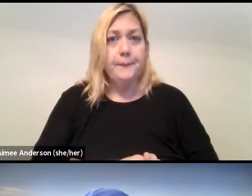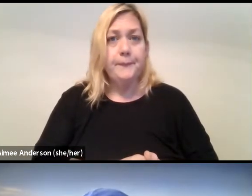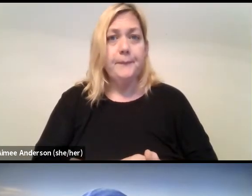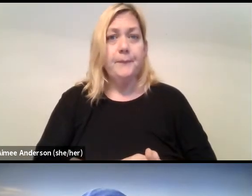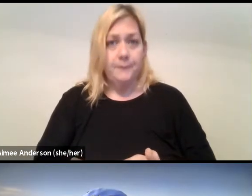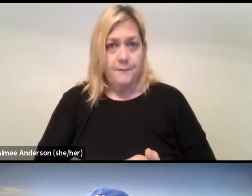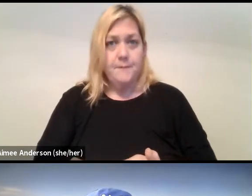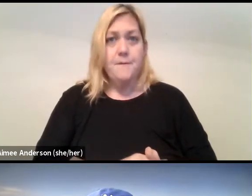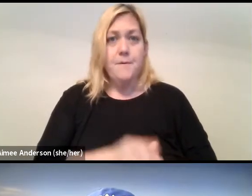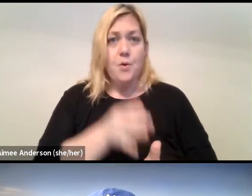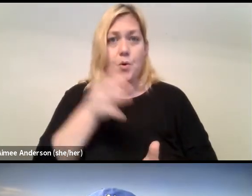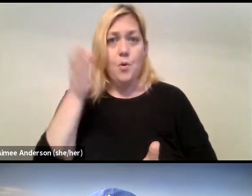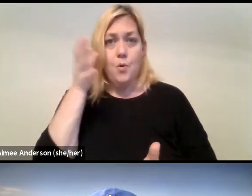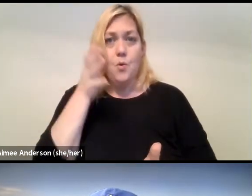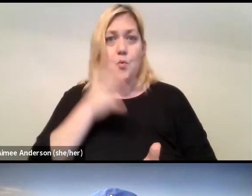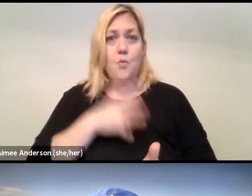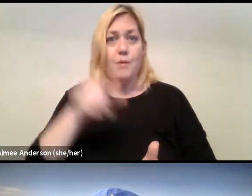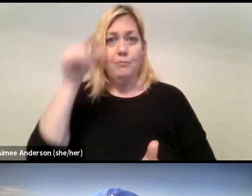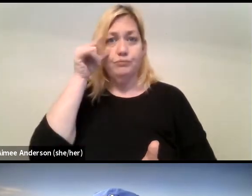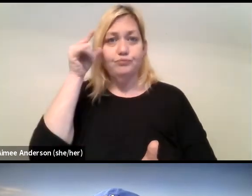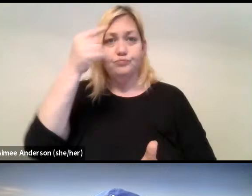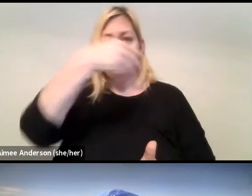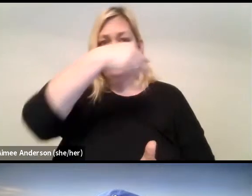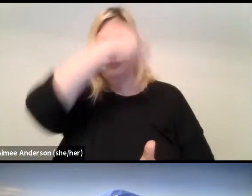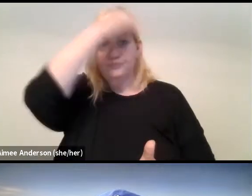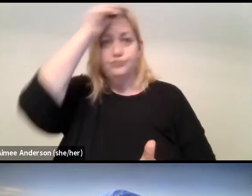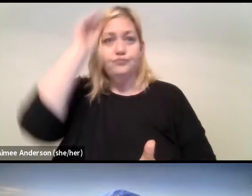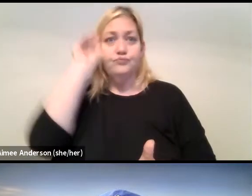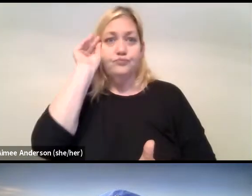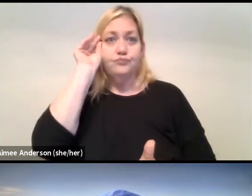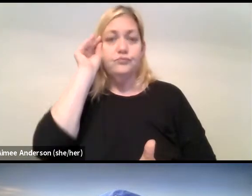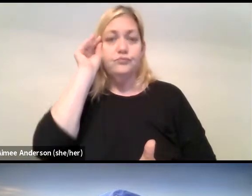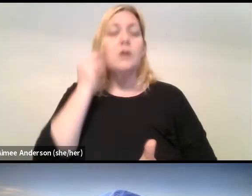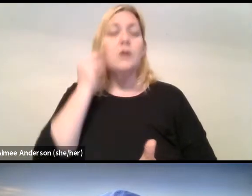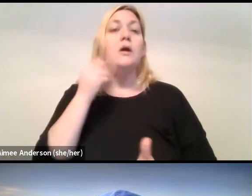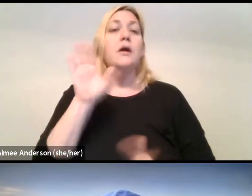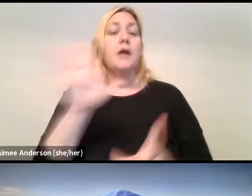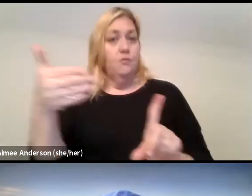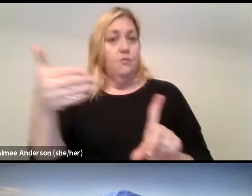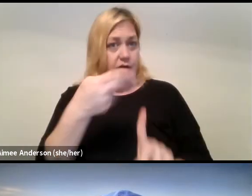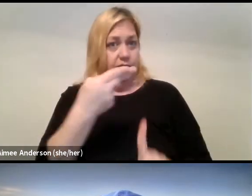Thank you, and good afternoon, delegates. In regards to HR